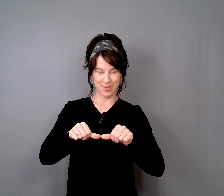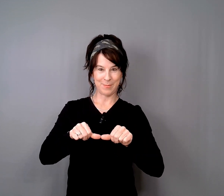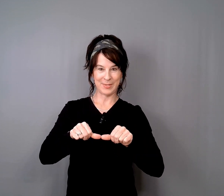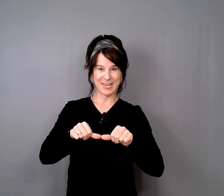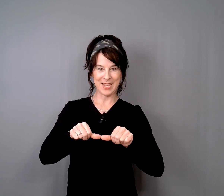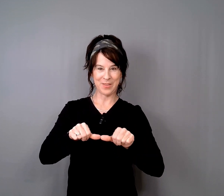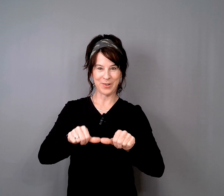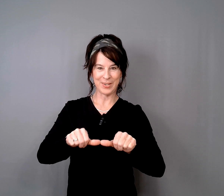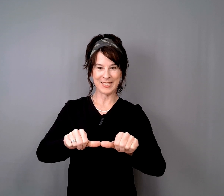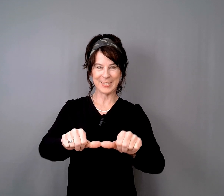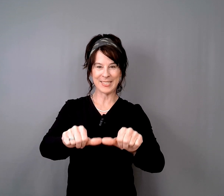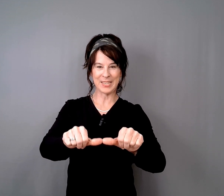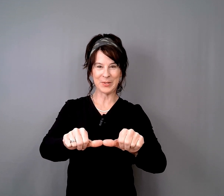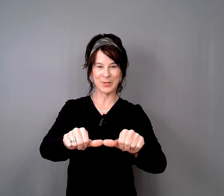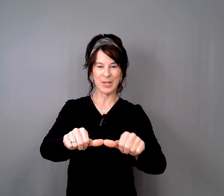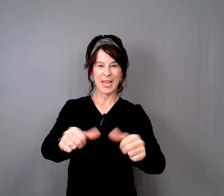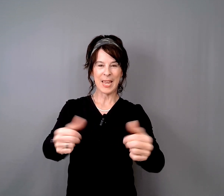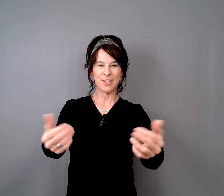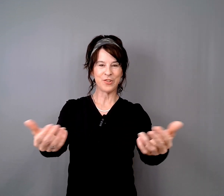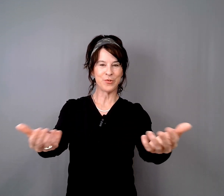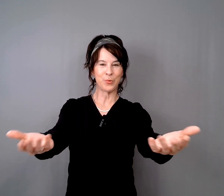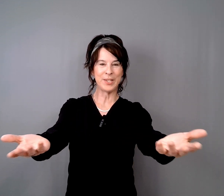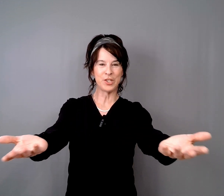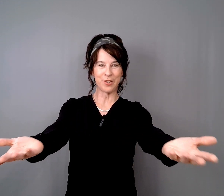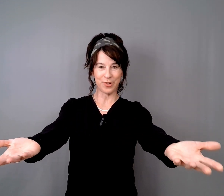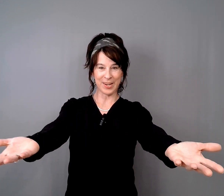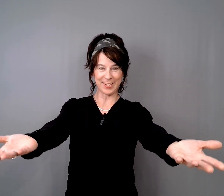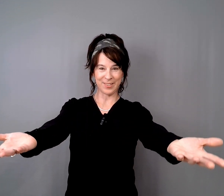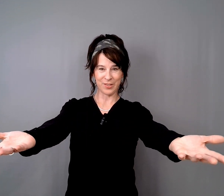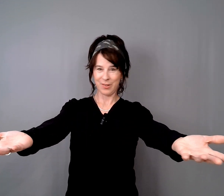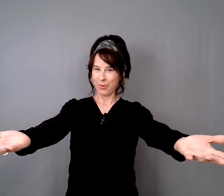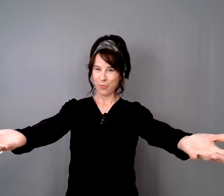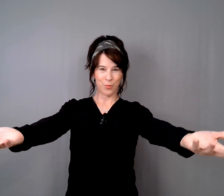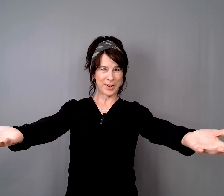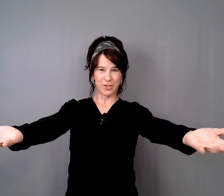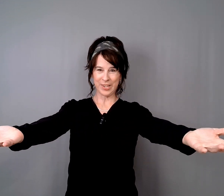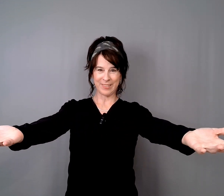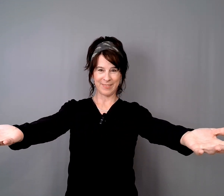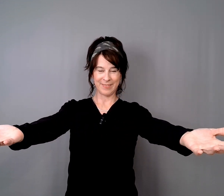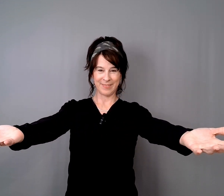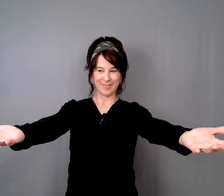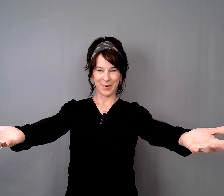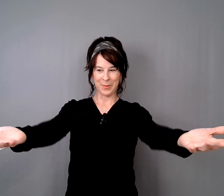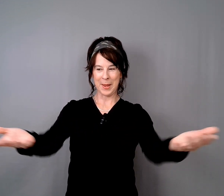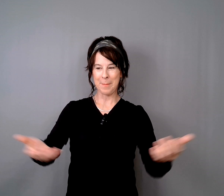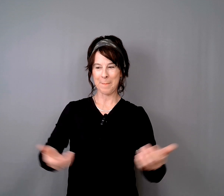comes together, still, and just reach out your hands, reaching. Okay?